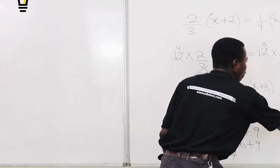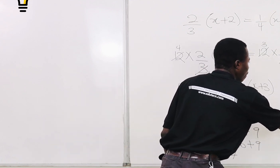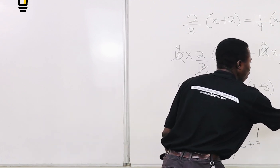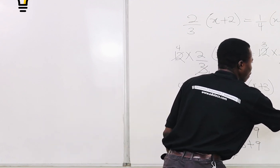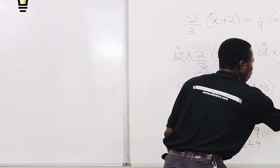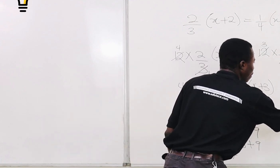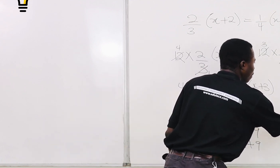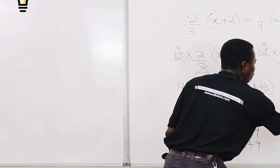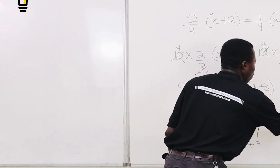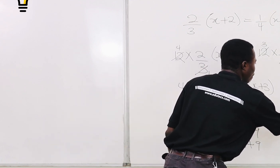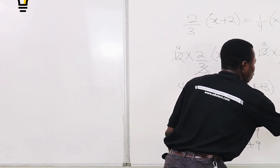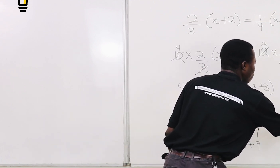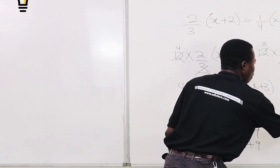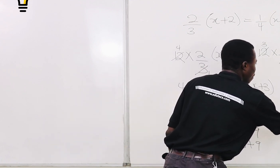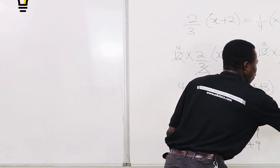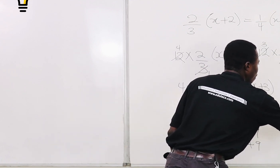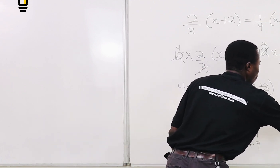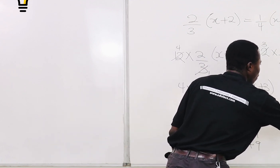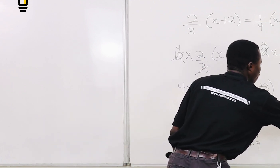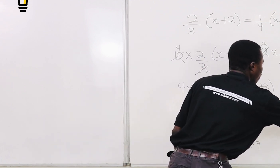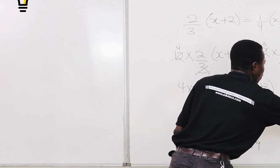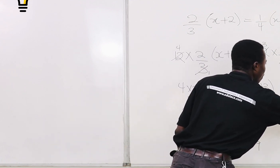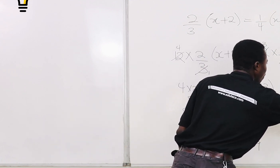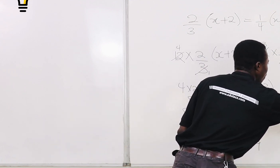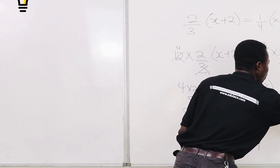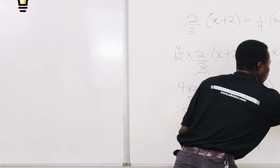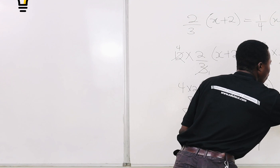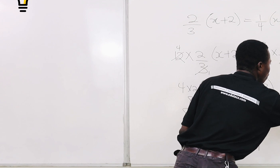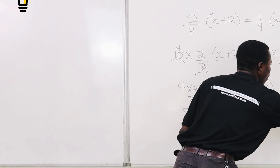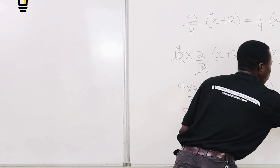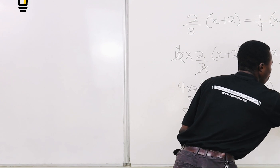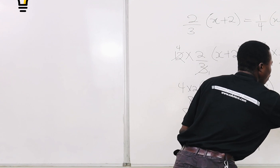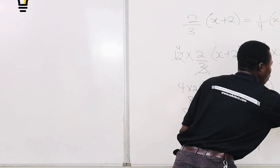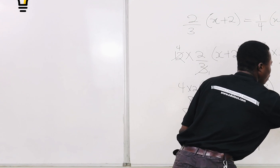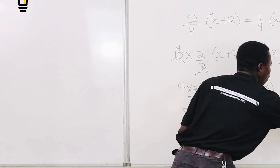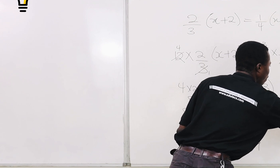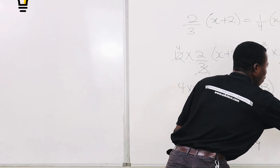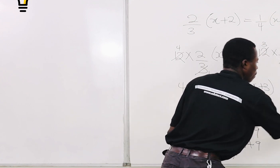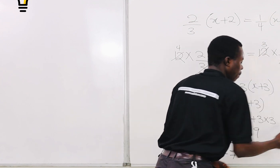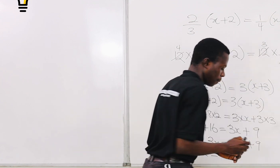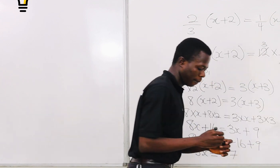5x divided by 5 equals negative 7 divided by 5.